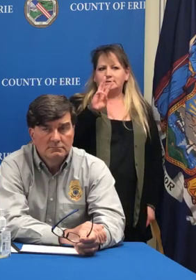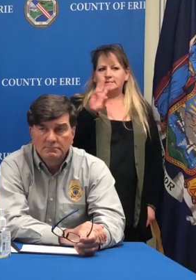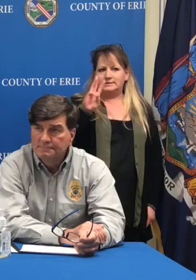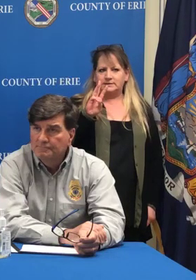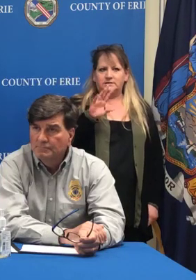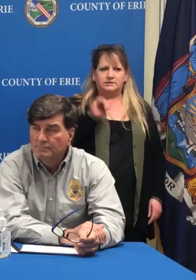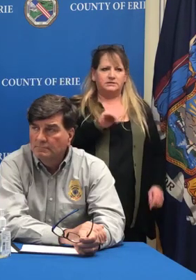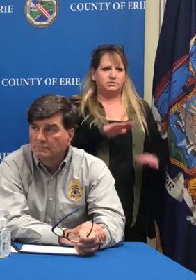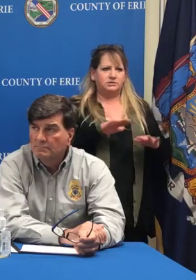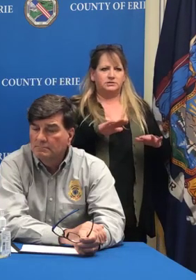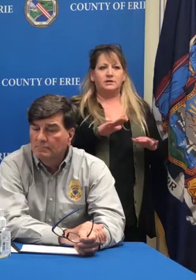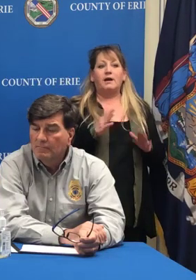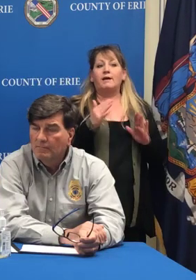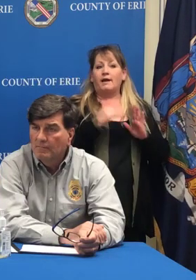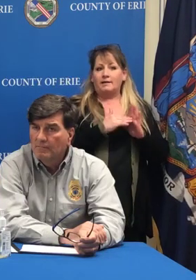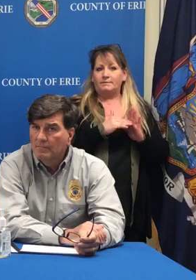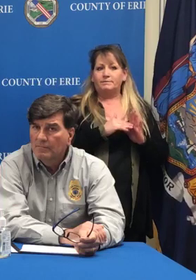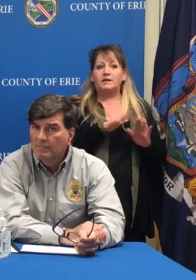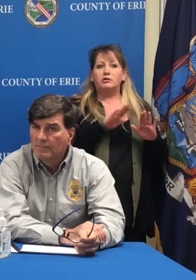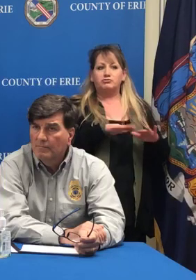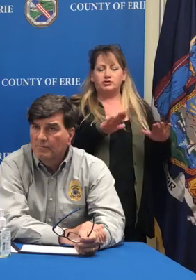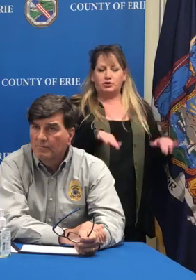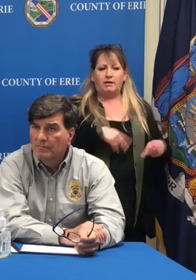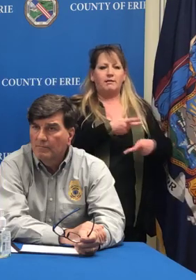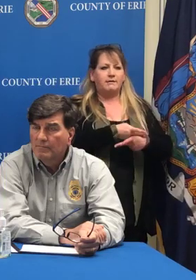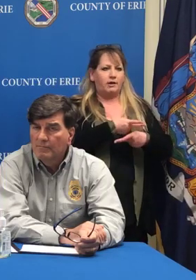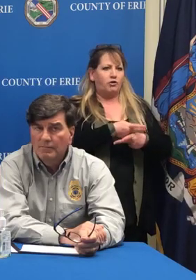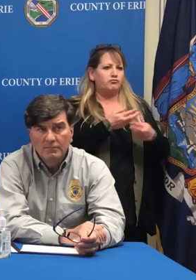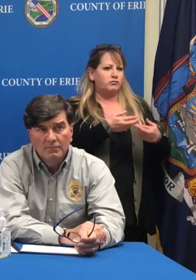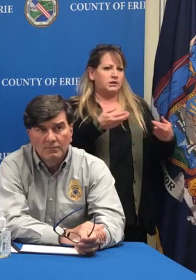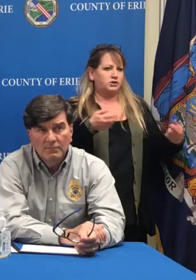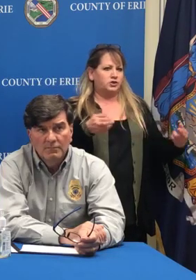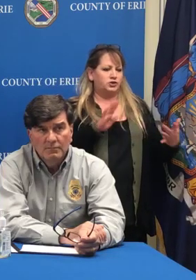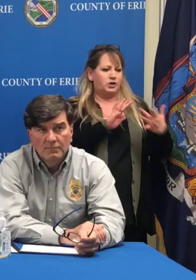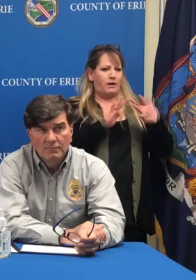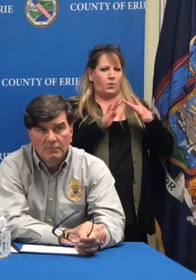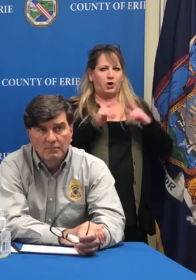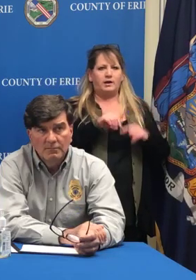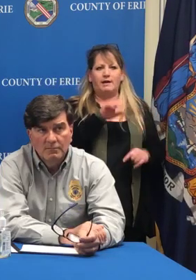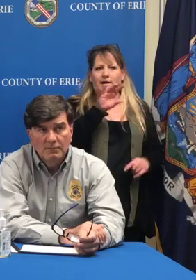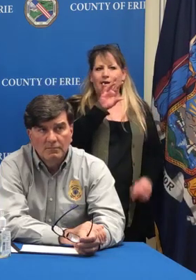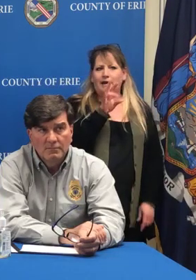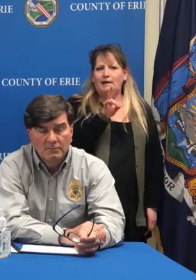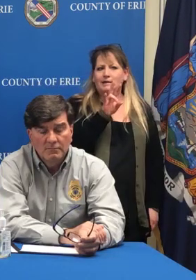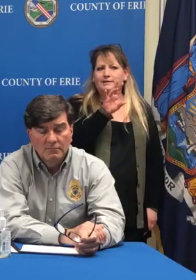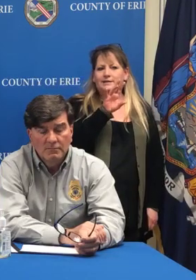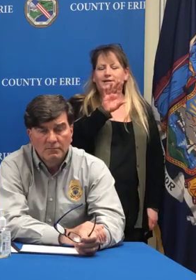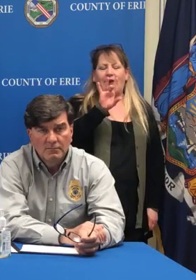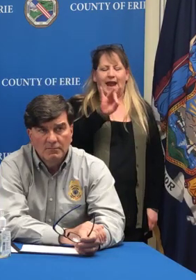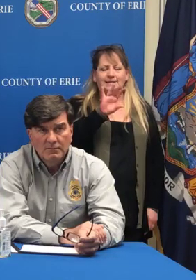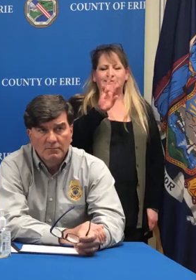877-6666. Once again, that's the Child Care Resource Network at